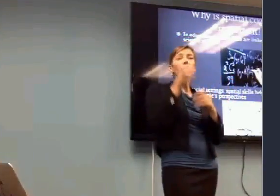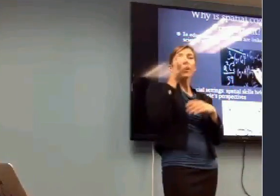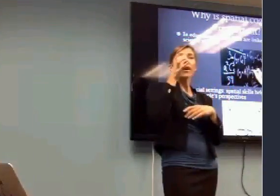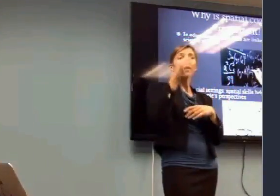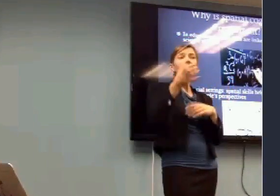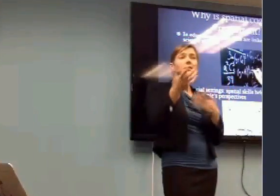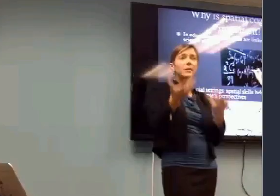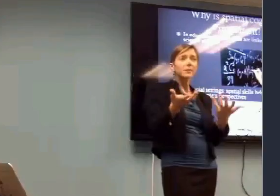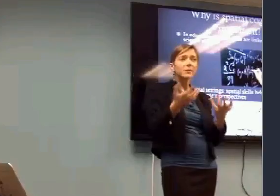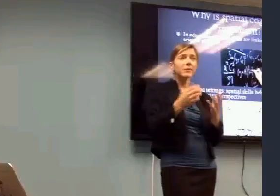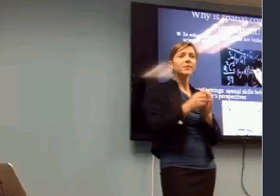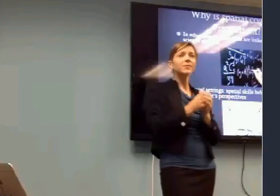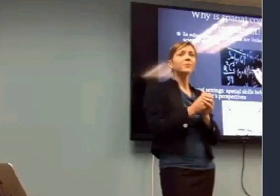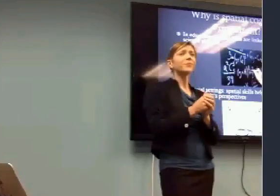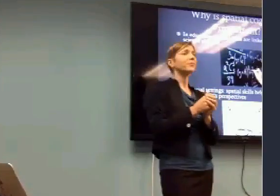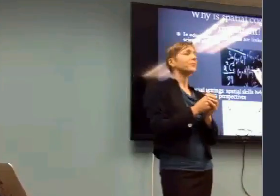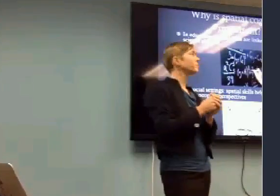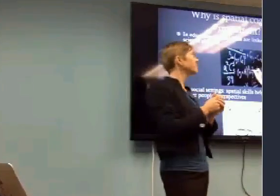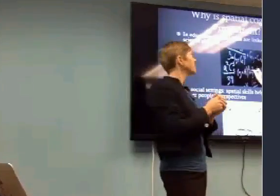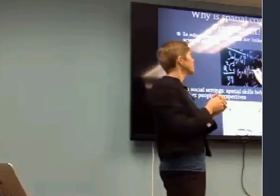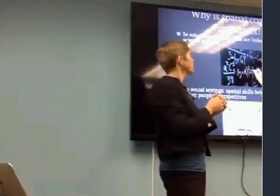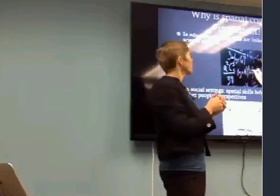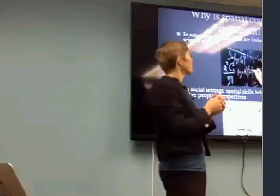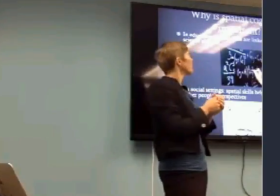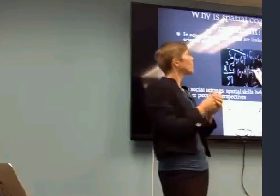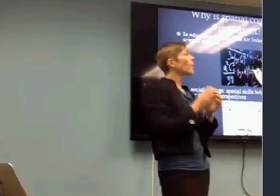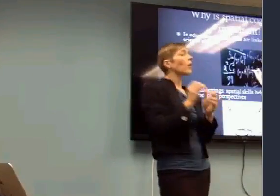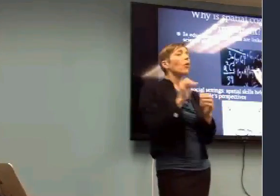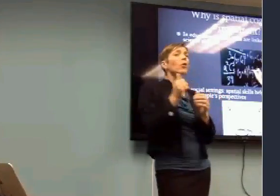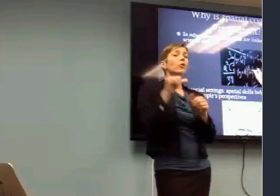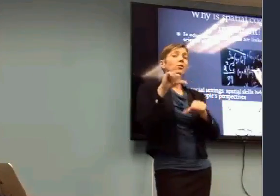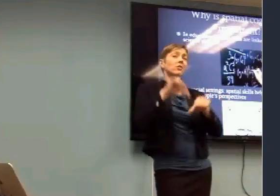like math and science abilities.